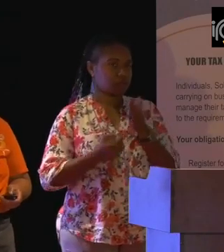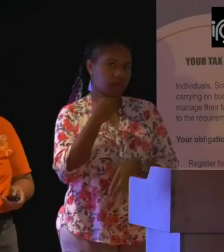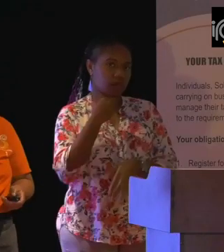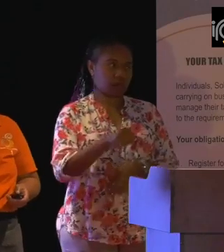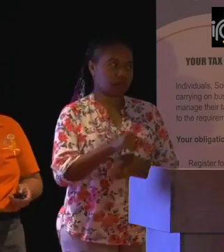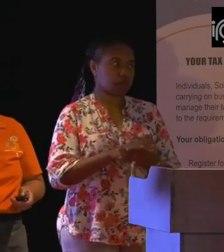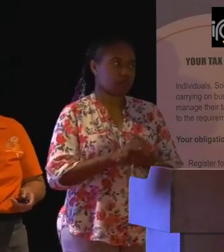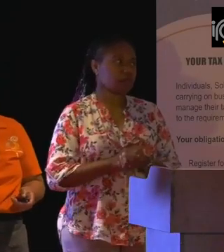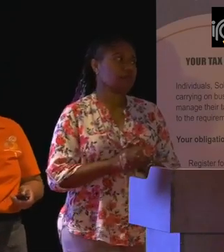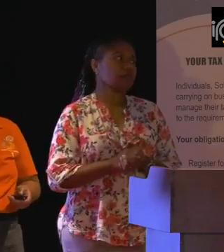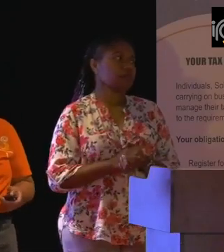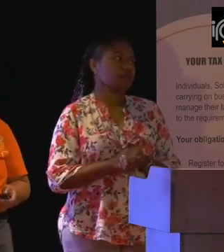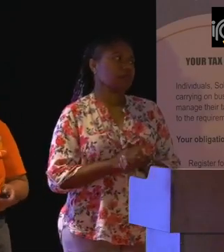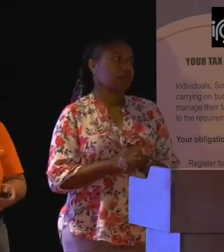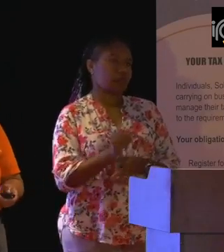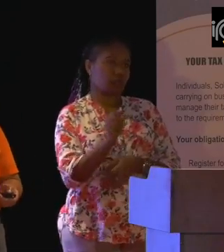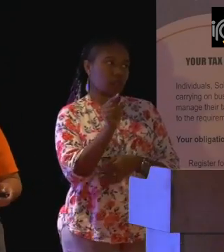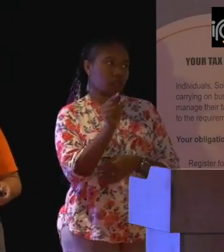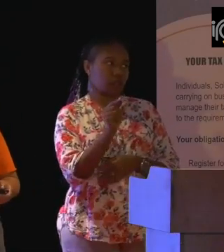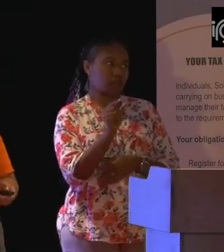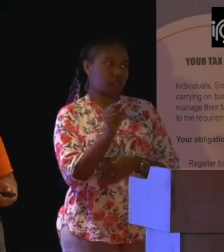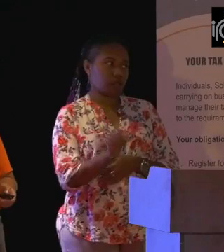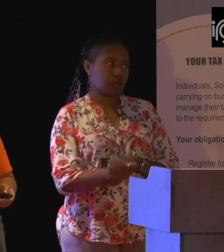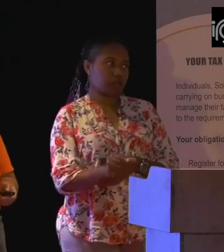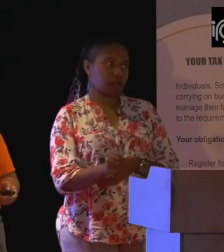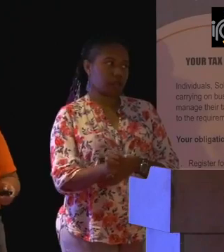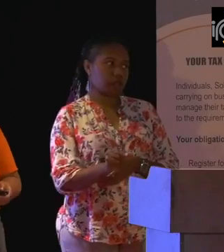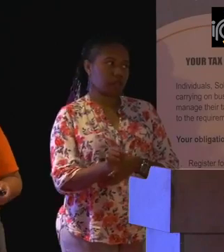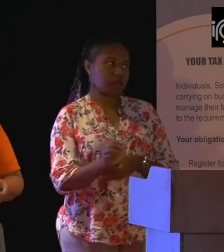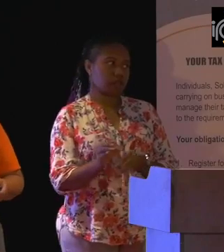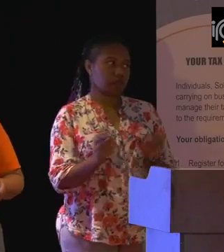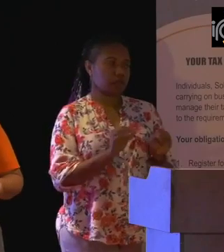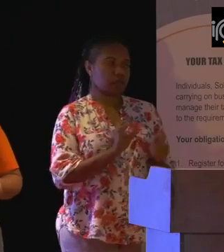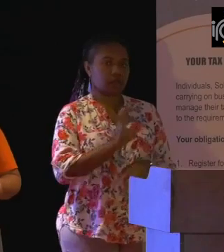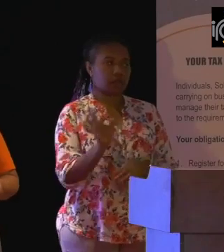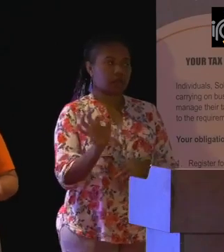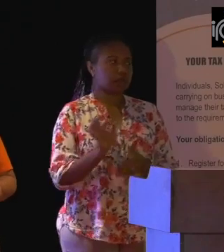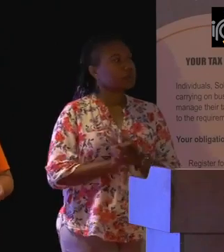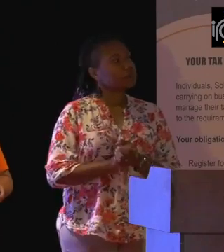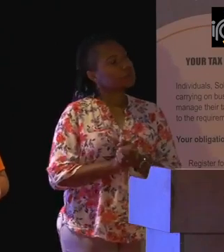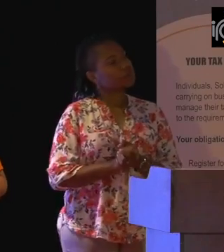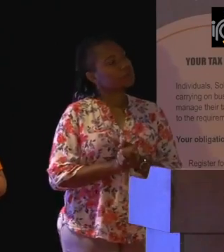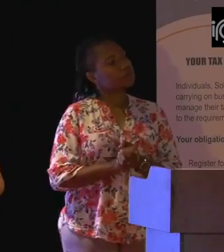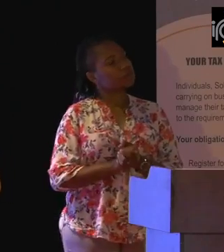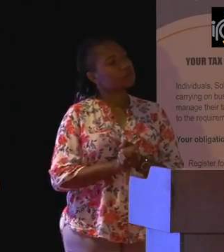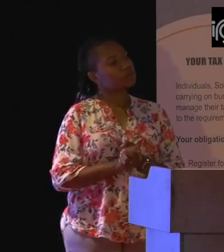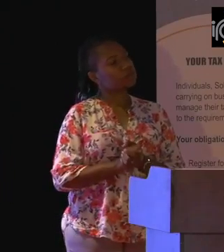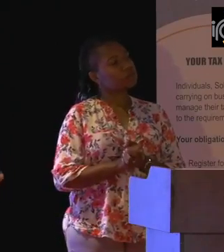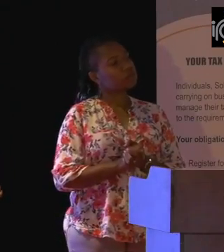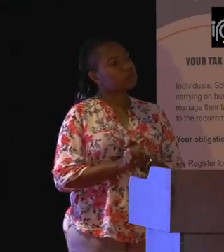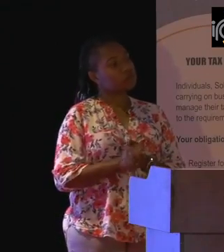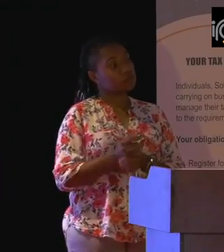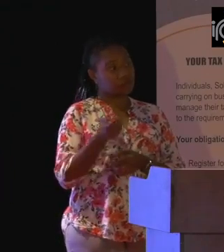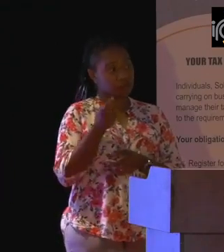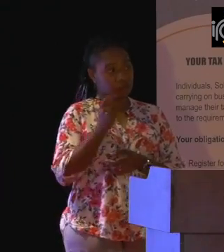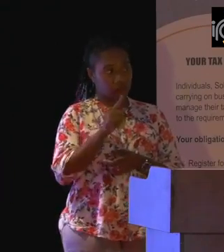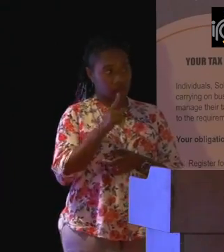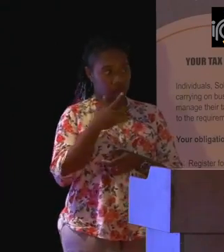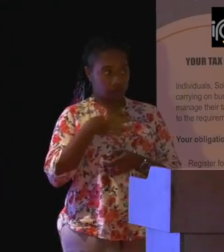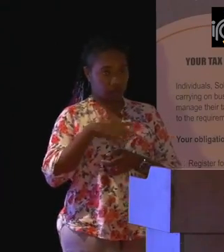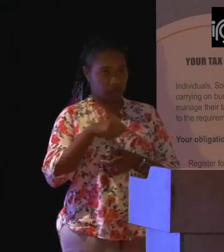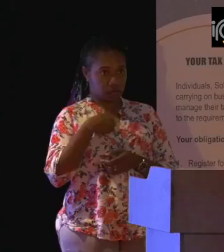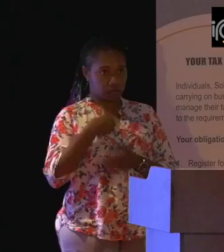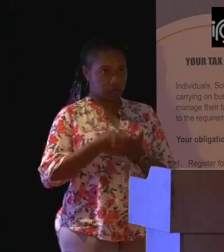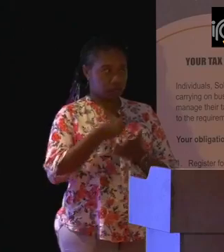personal checks. If you are coming to pay tax payments using your personal company